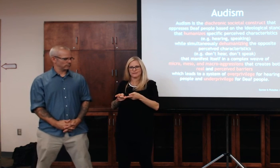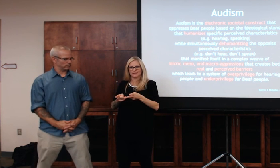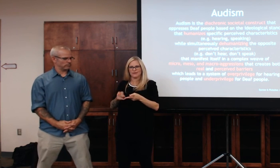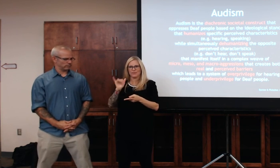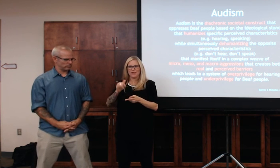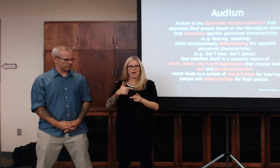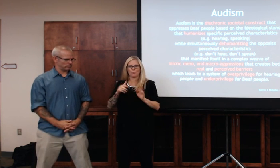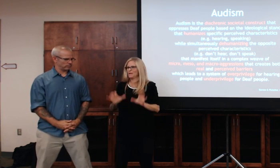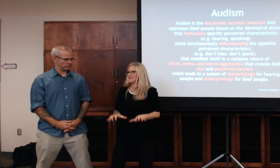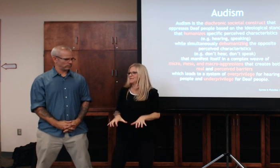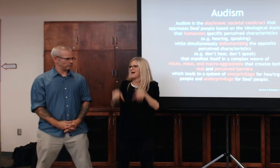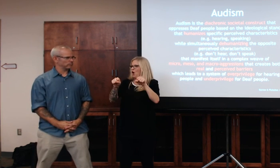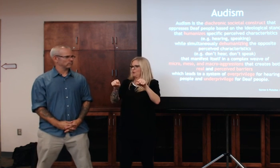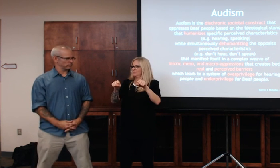positioning that we take on.